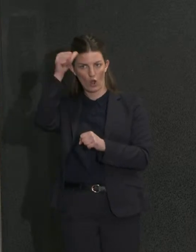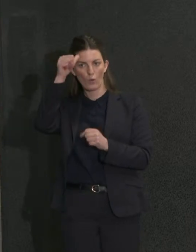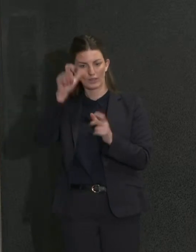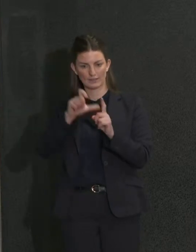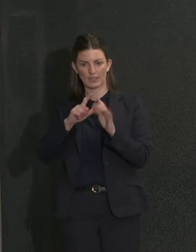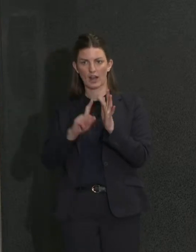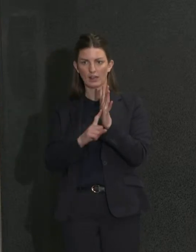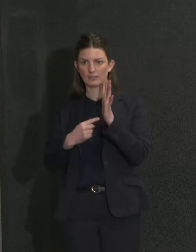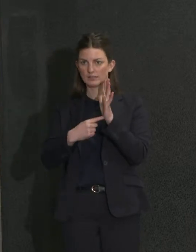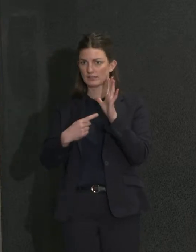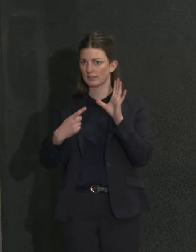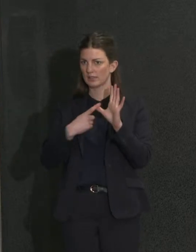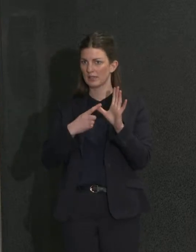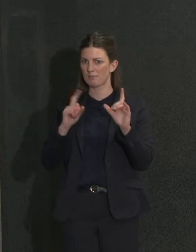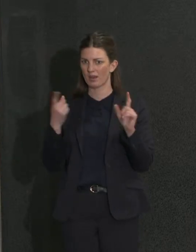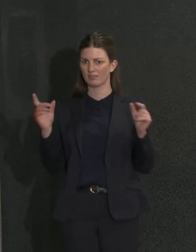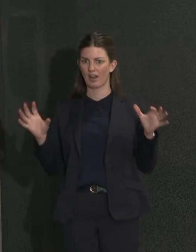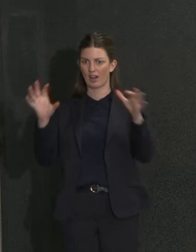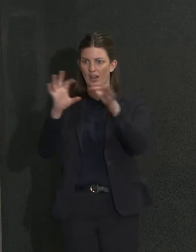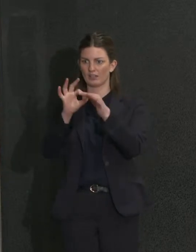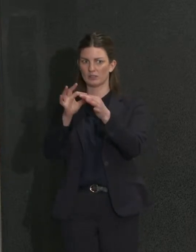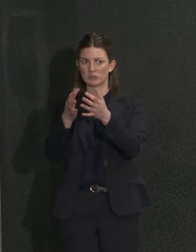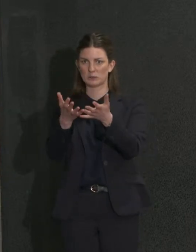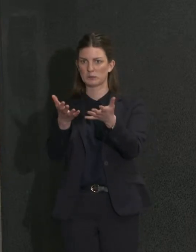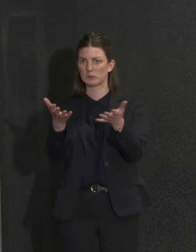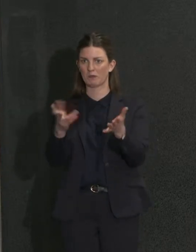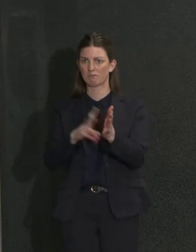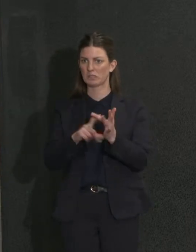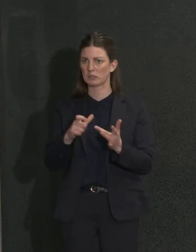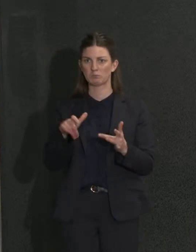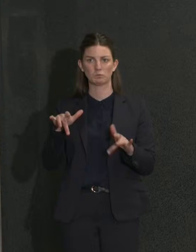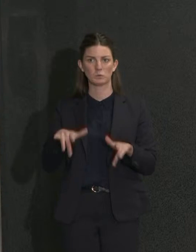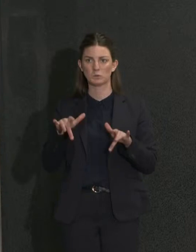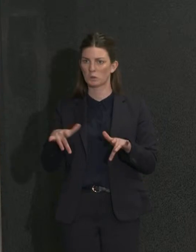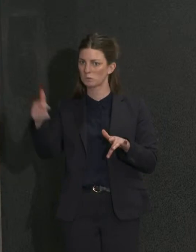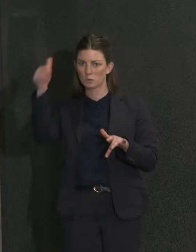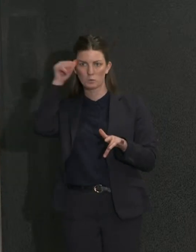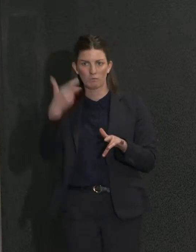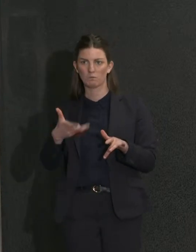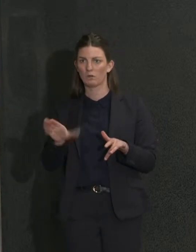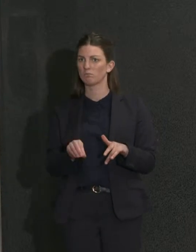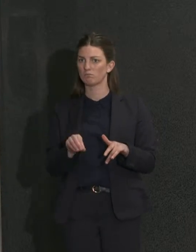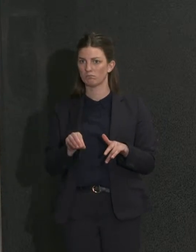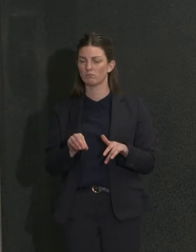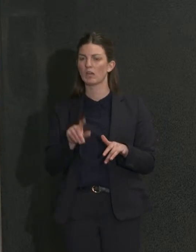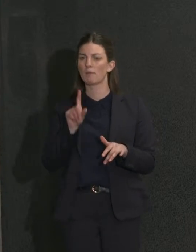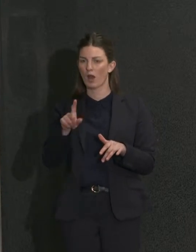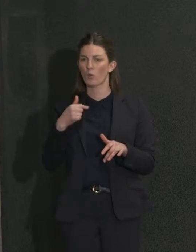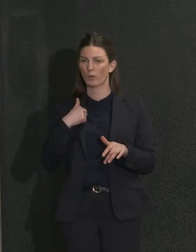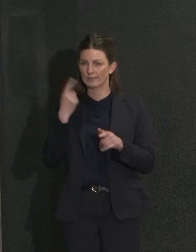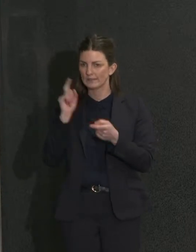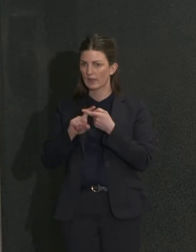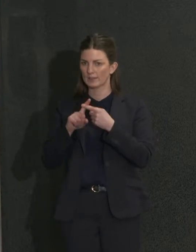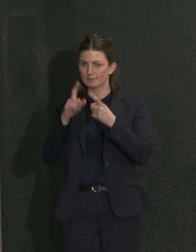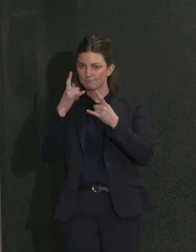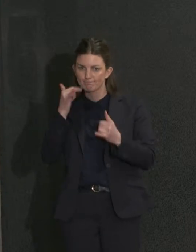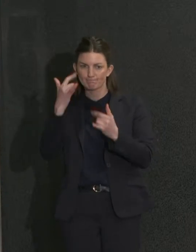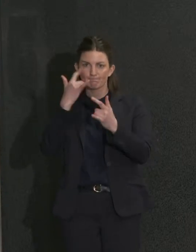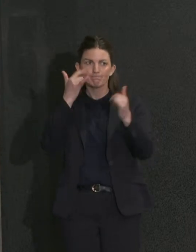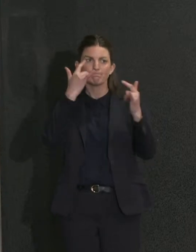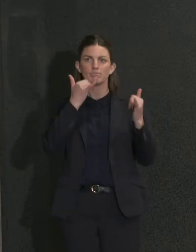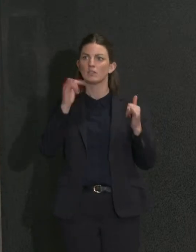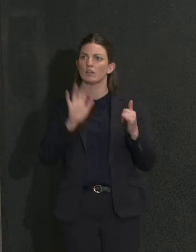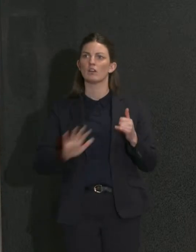to any other existing clusters, either here in Victoria or elsewhere in Australia, but we are doing ongoing matching with other